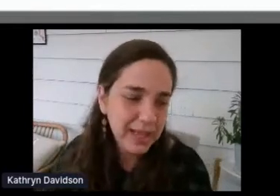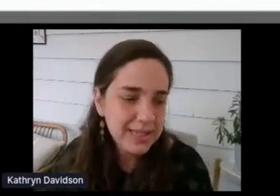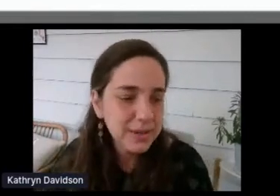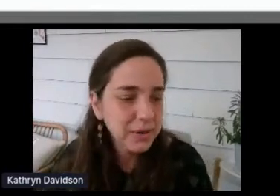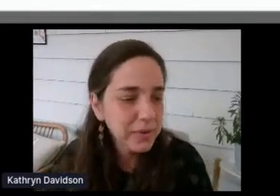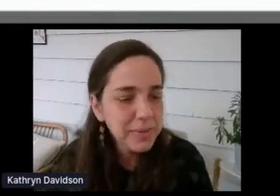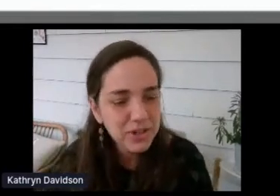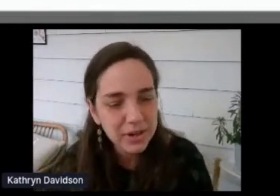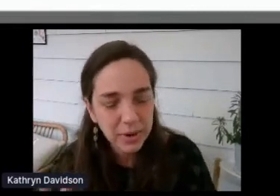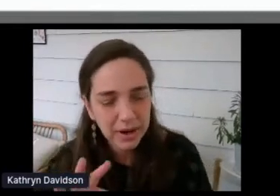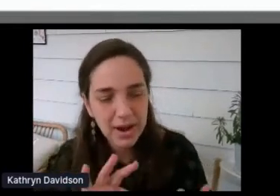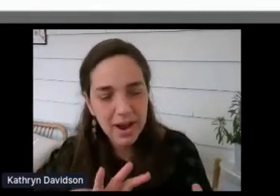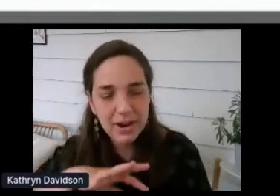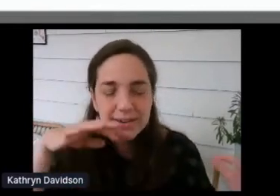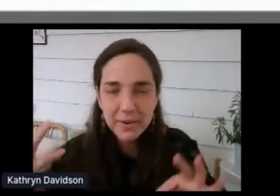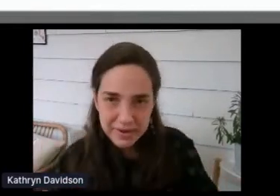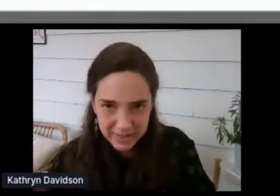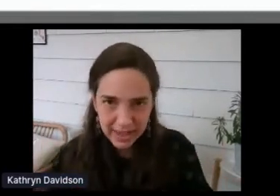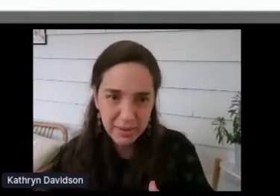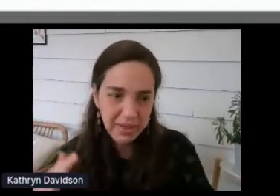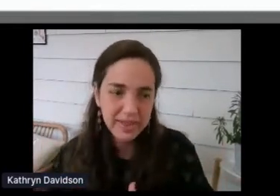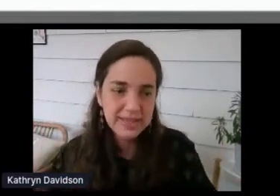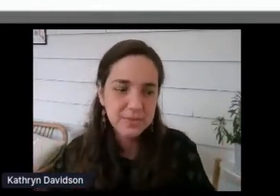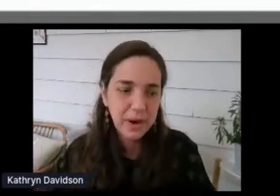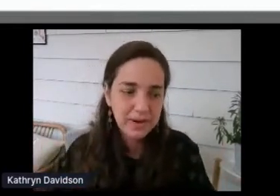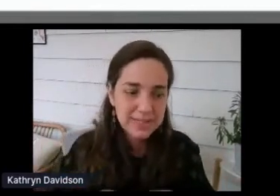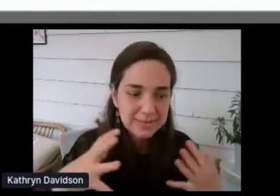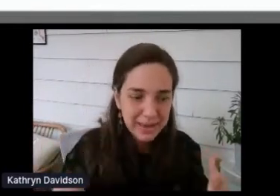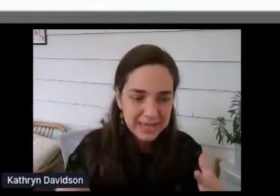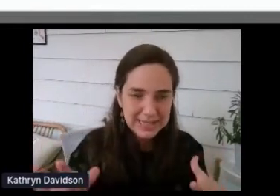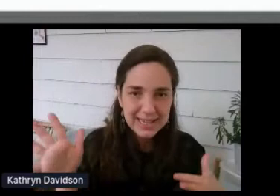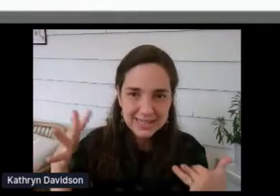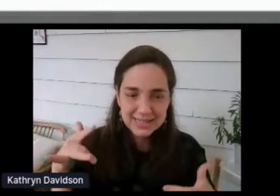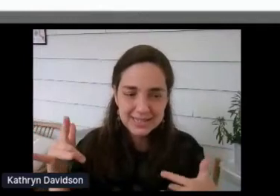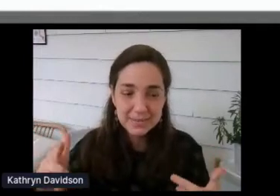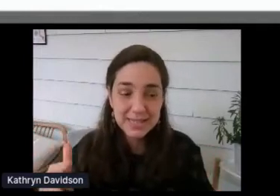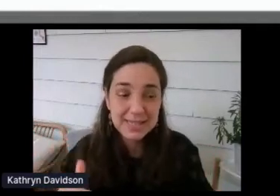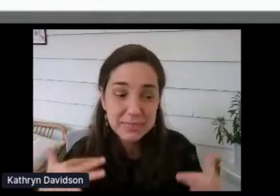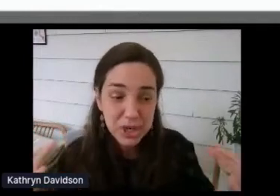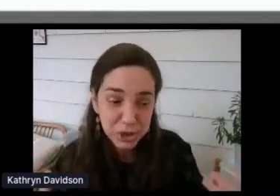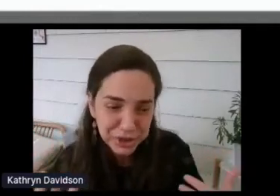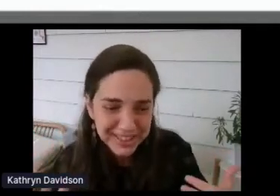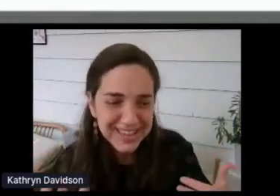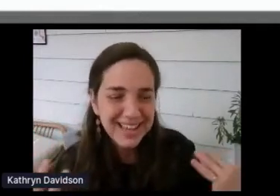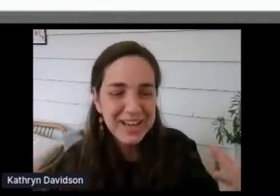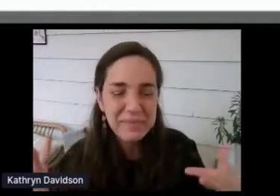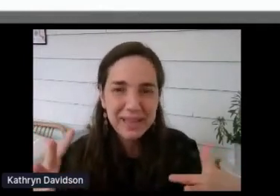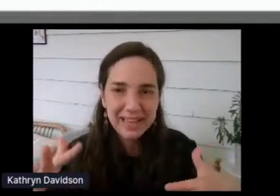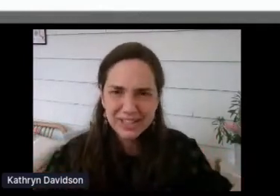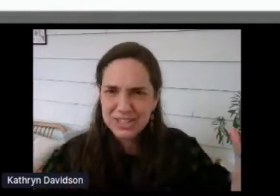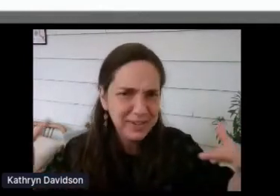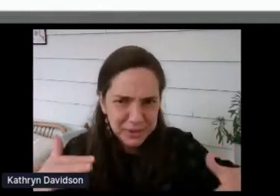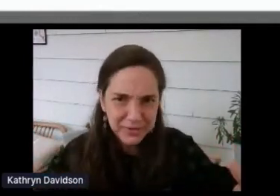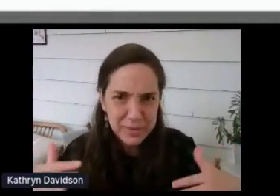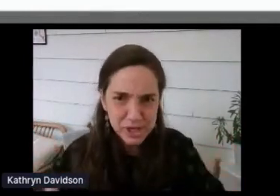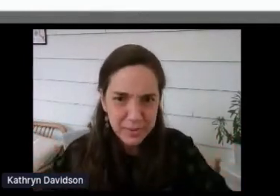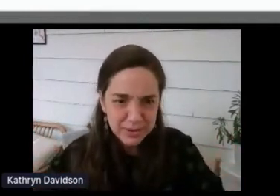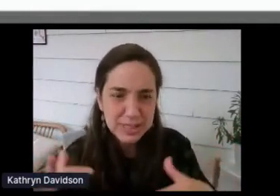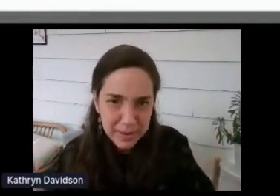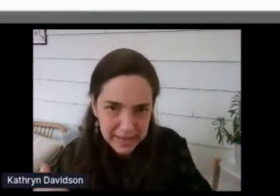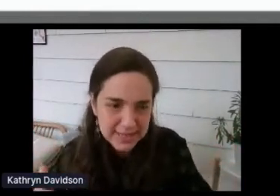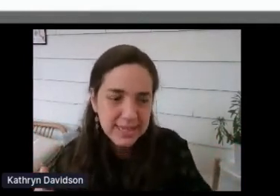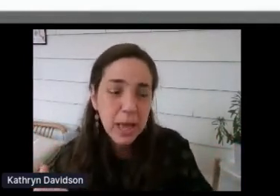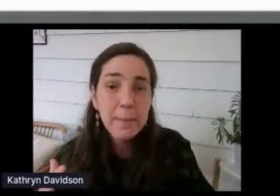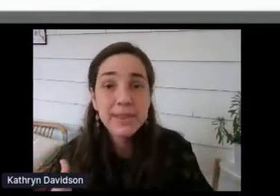you. And so we've been trying to work on a different way of thinking about this, where space is in some sense spatial. It just gives you information